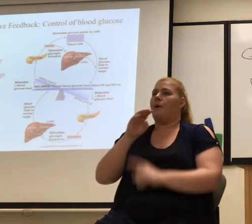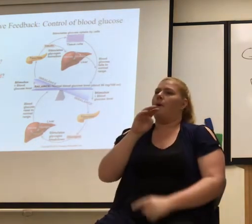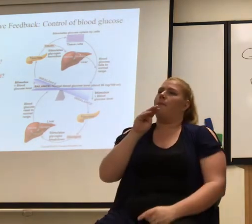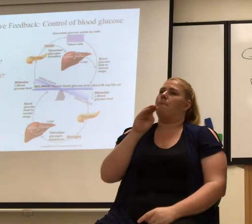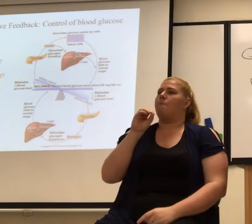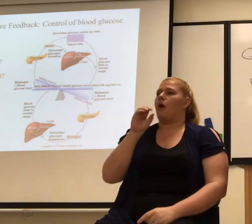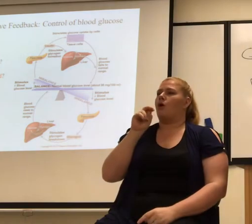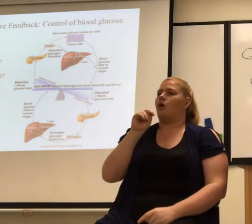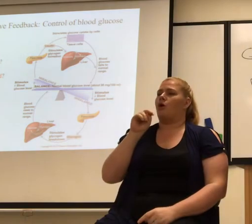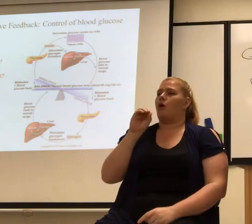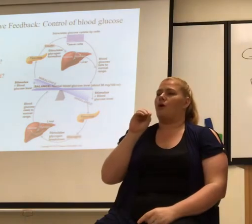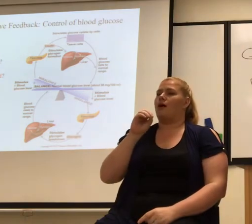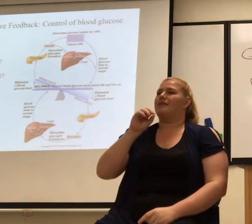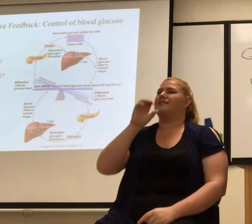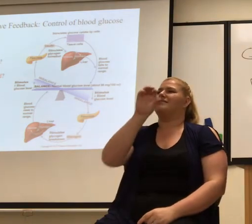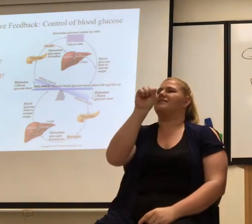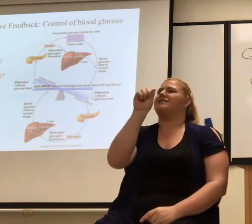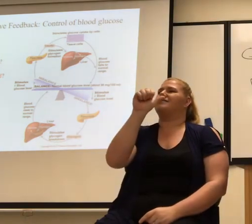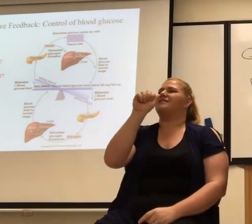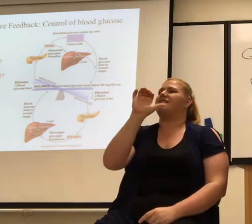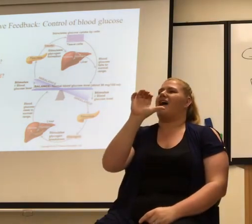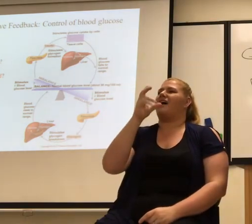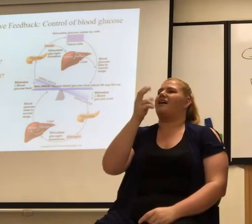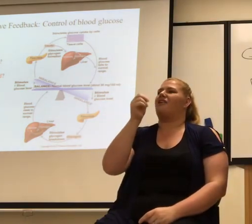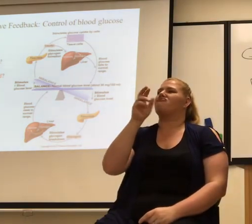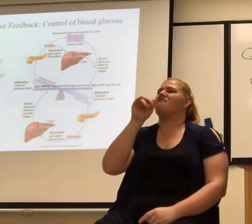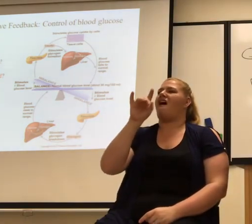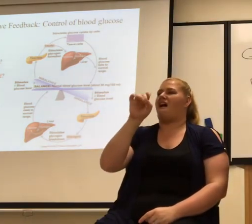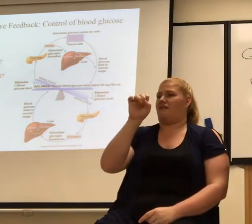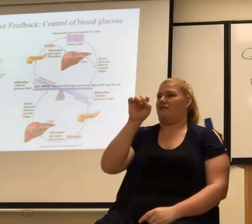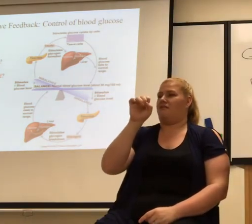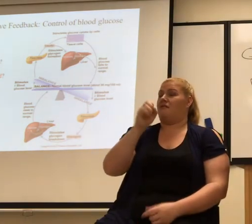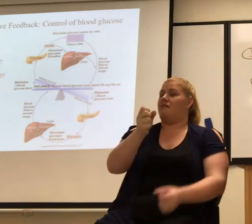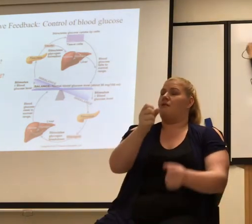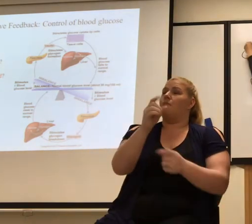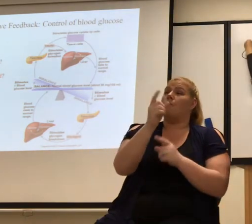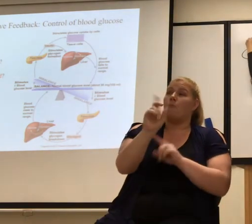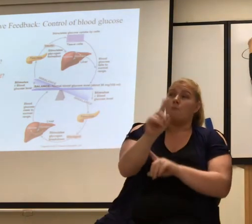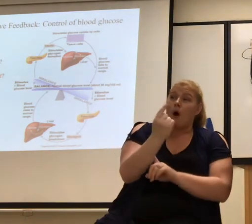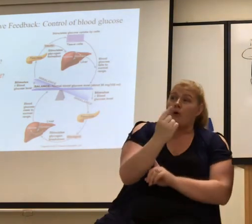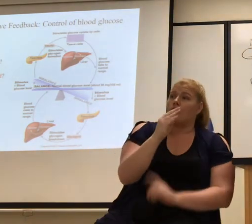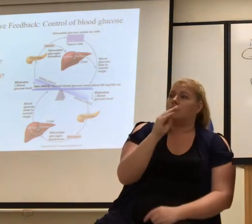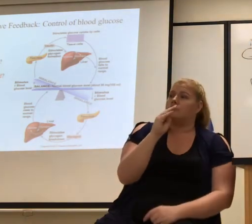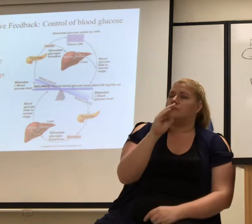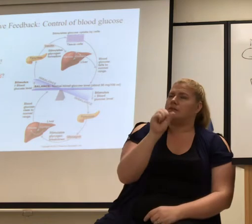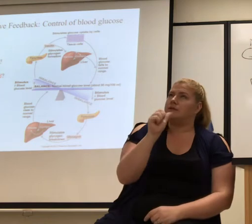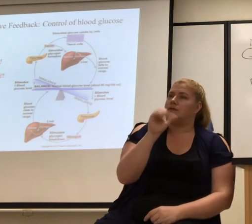monosaccharide, polysaccharide. So think of glucose as a